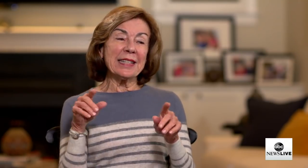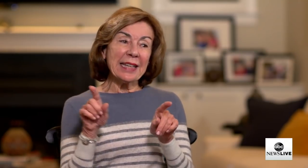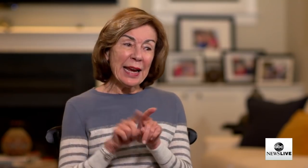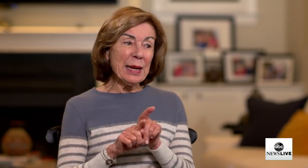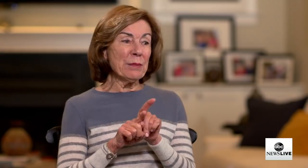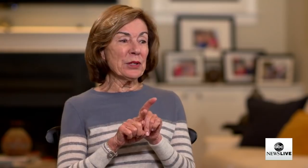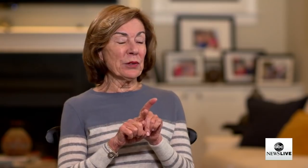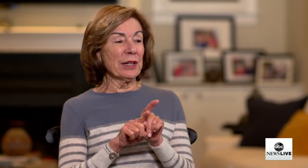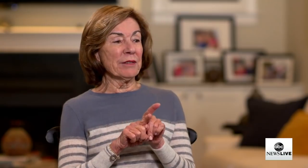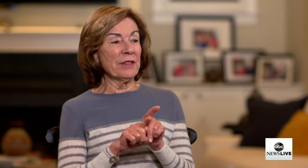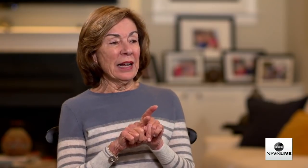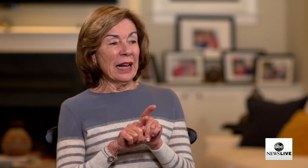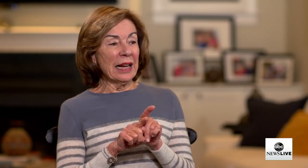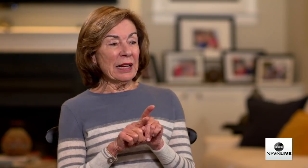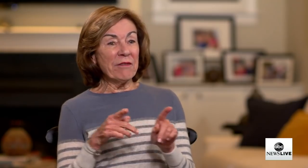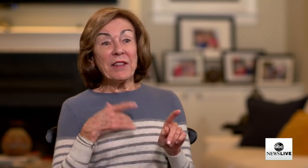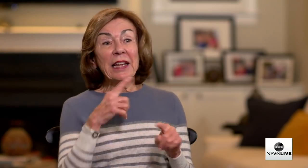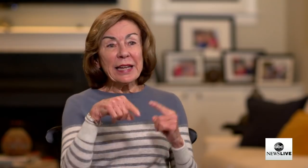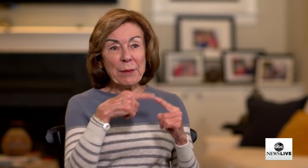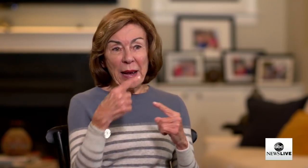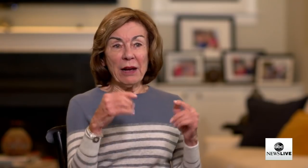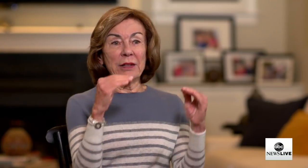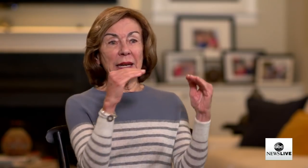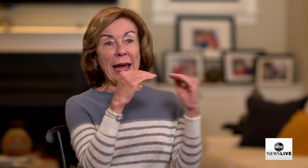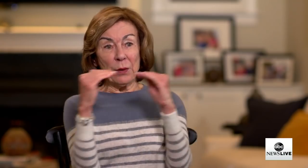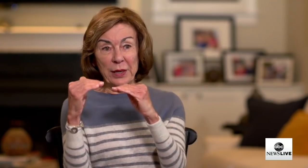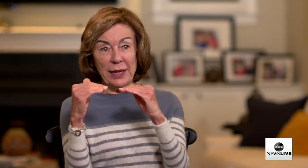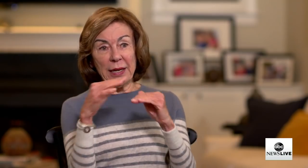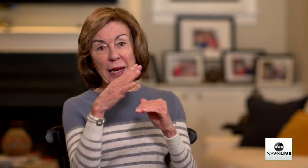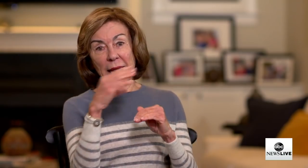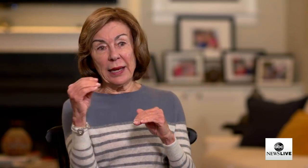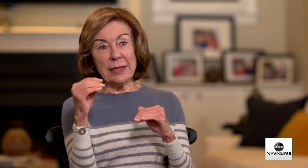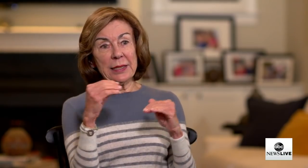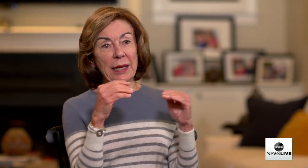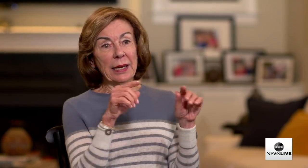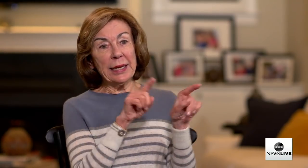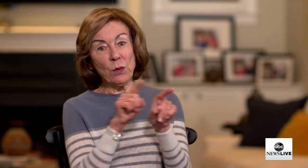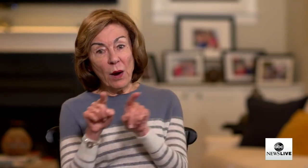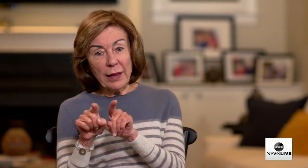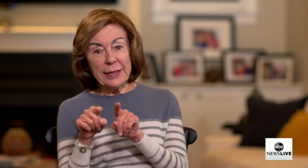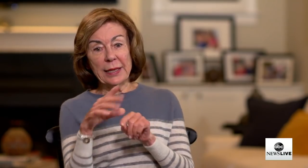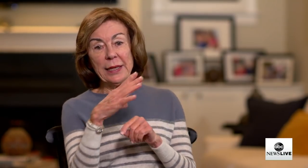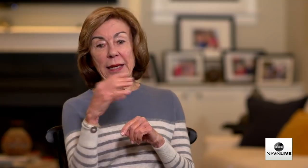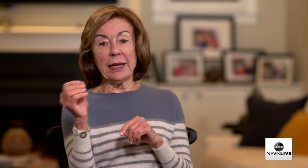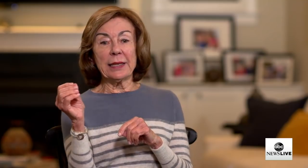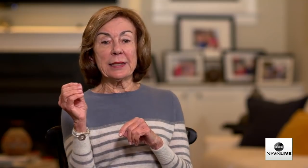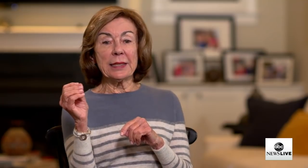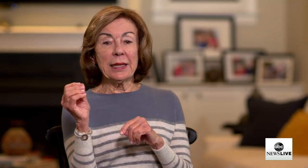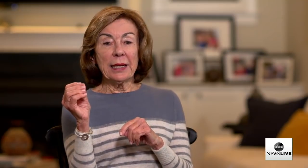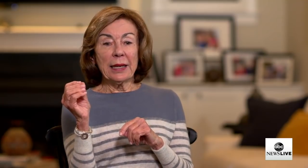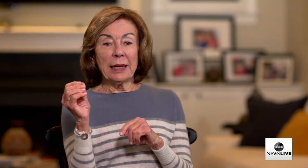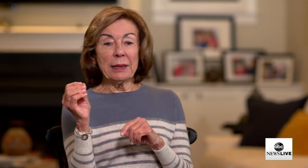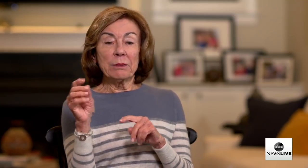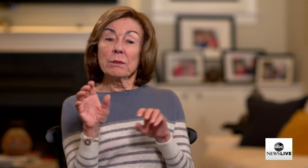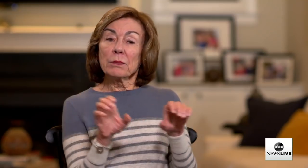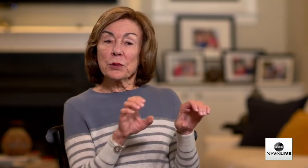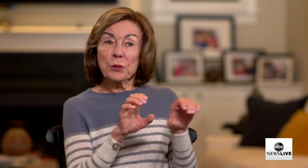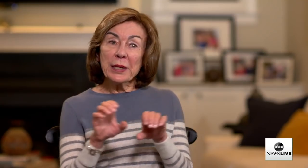same sort of feeling about equity and equality and treating